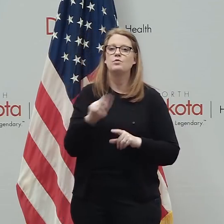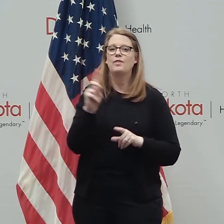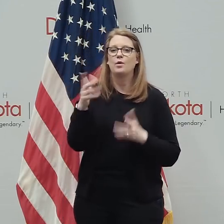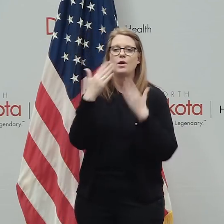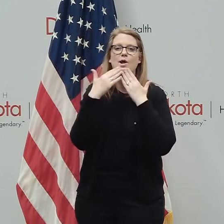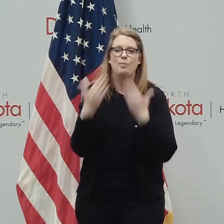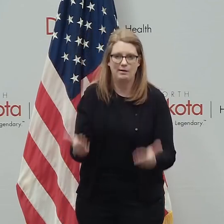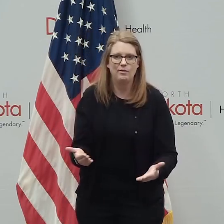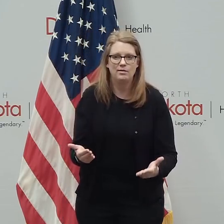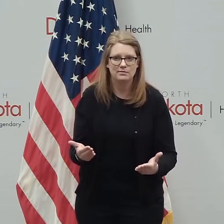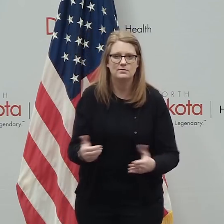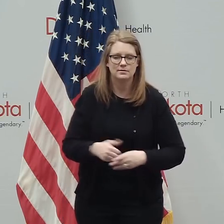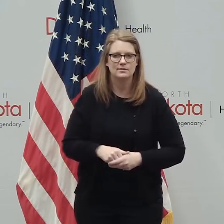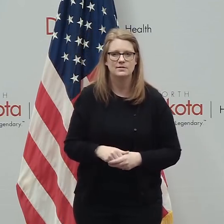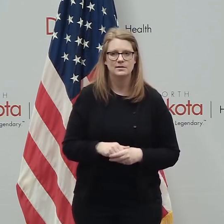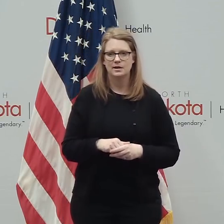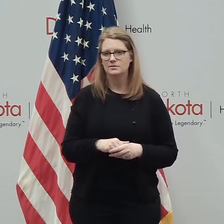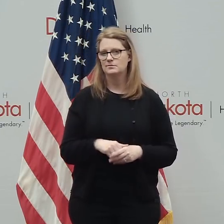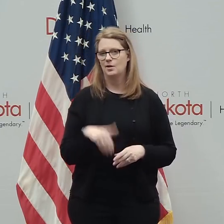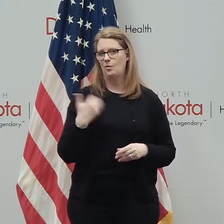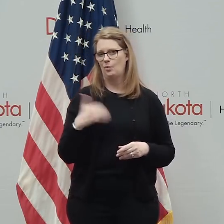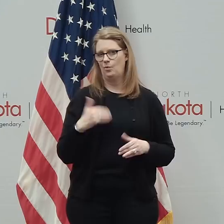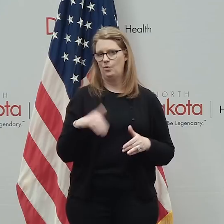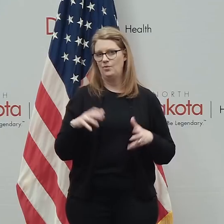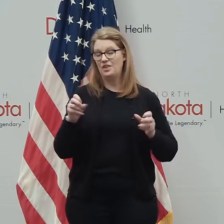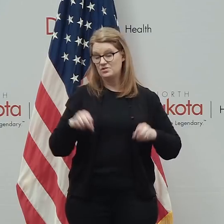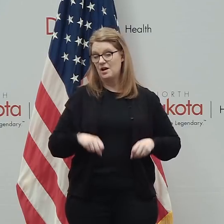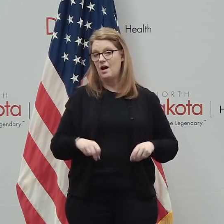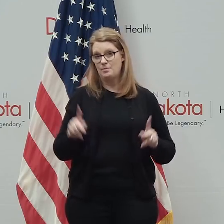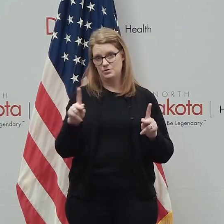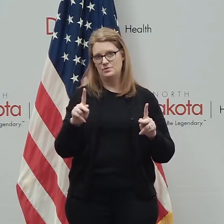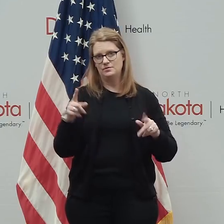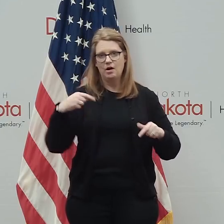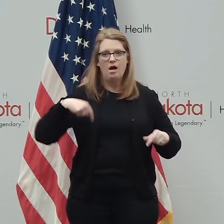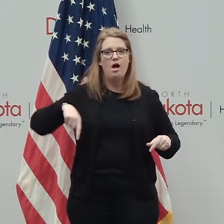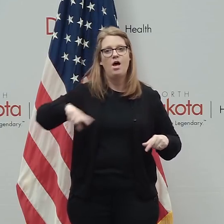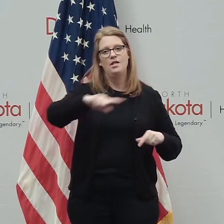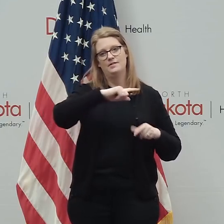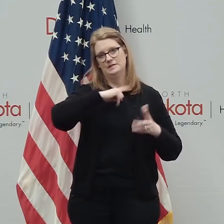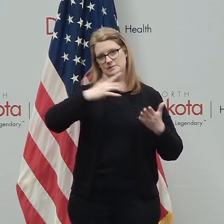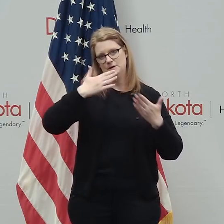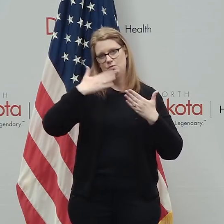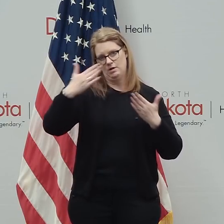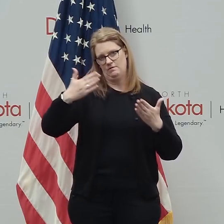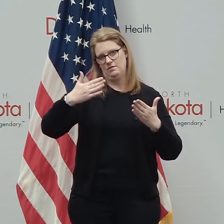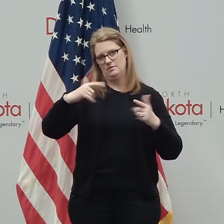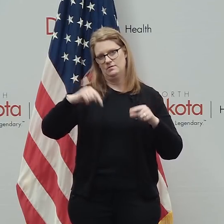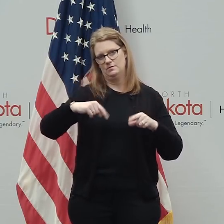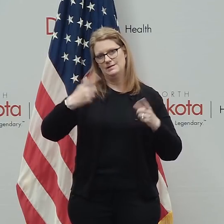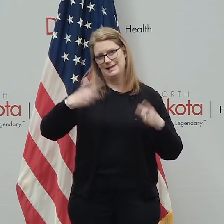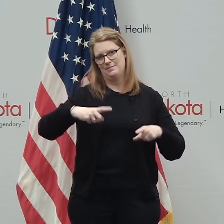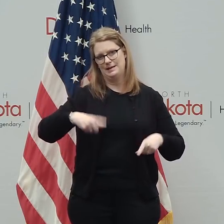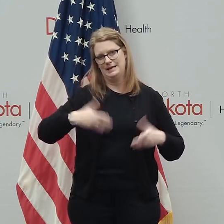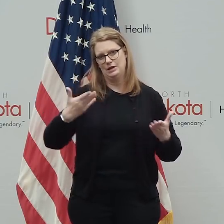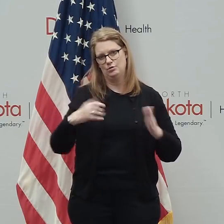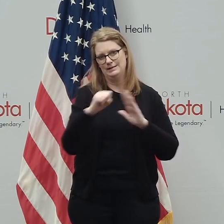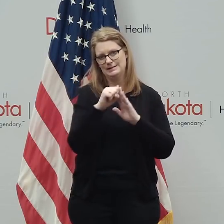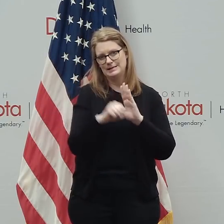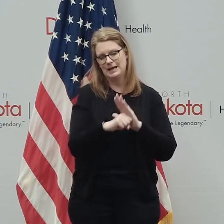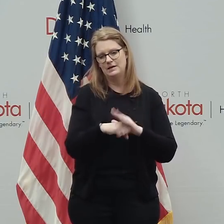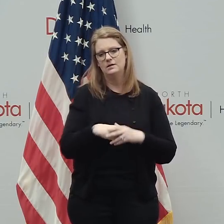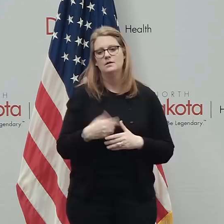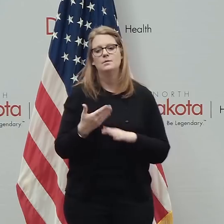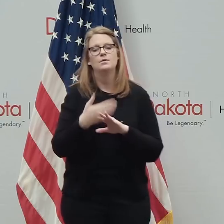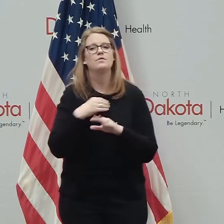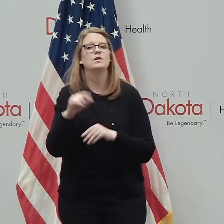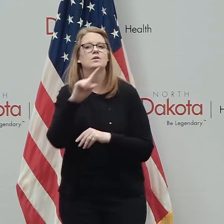grateful, because there's plenty of opportunity, again, for us to be grateful for the great things we have in our state. I want to say again, before we